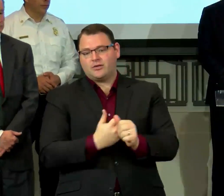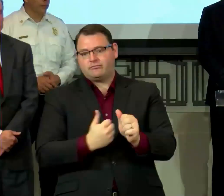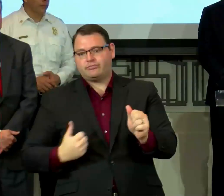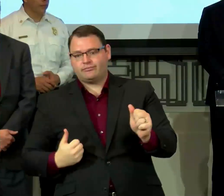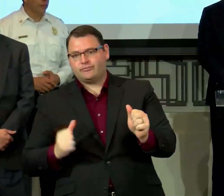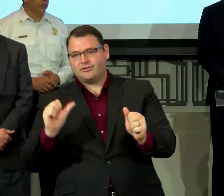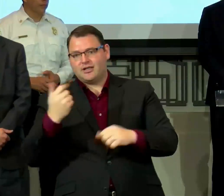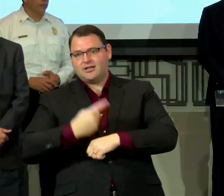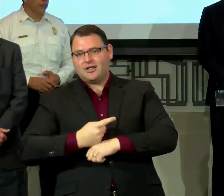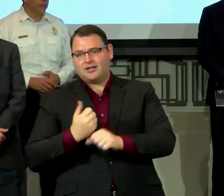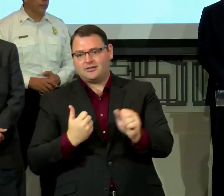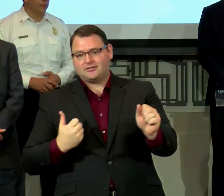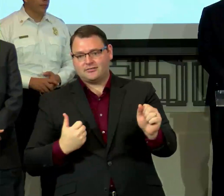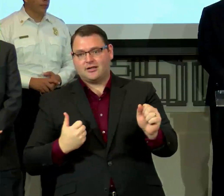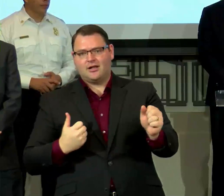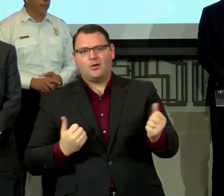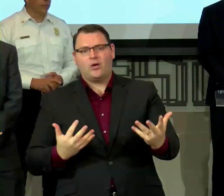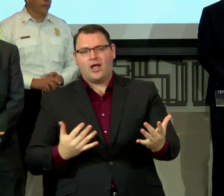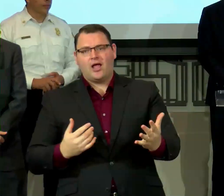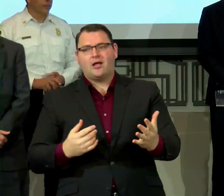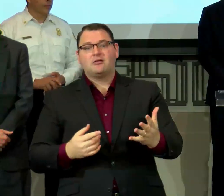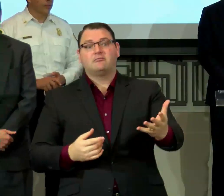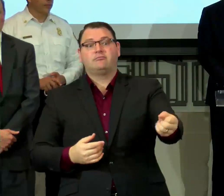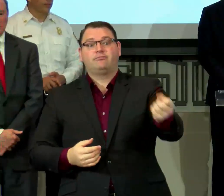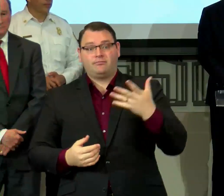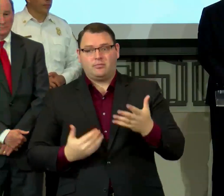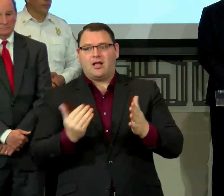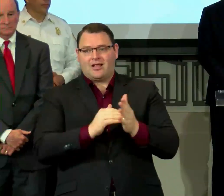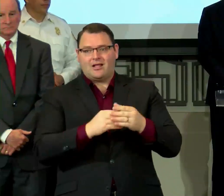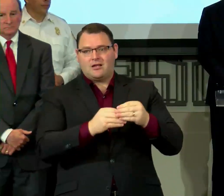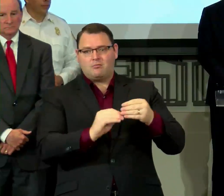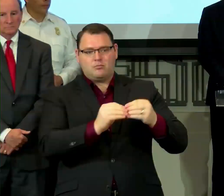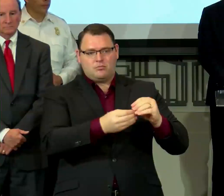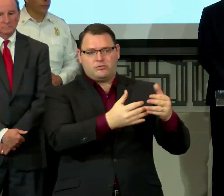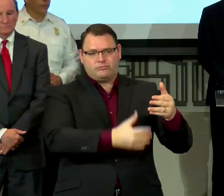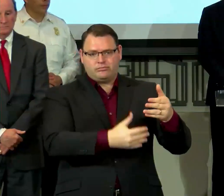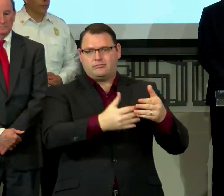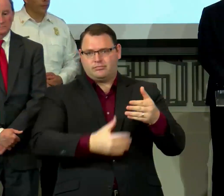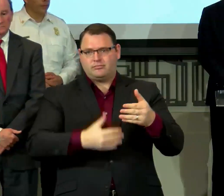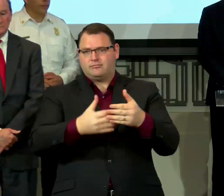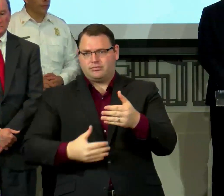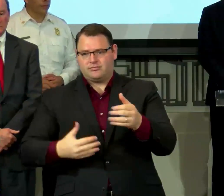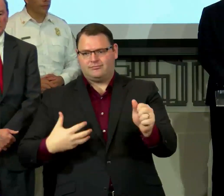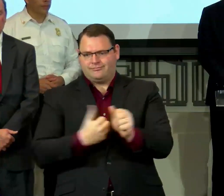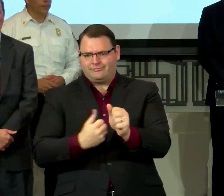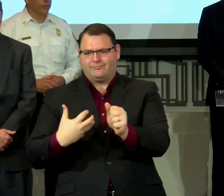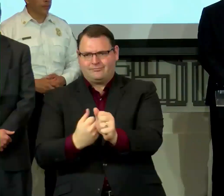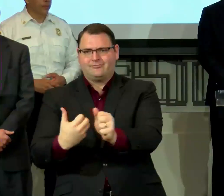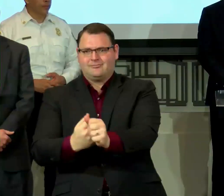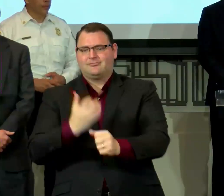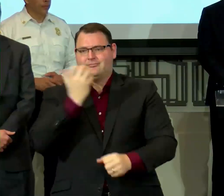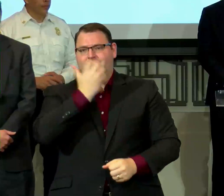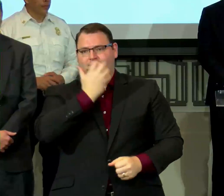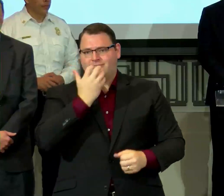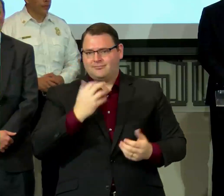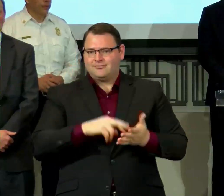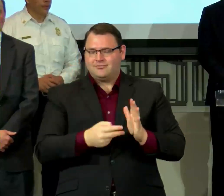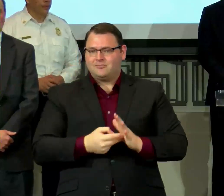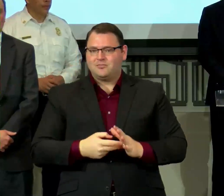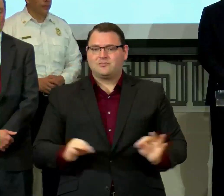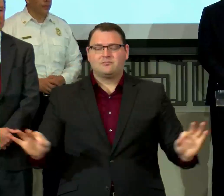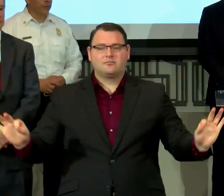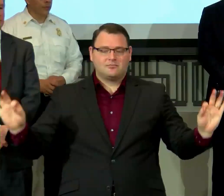in the community is entirely dependent on the behavior of the people in that community. And so, as the mayor has repeatedly pointed out, the importance of